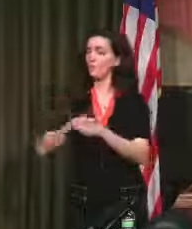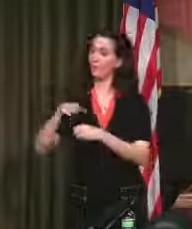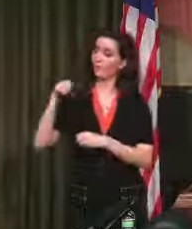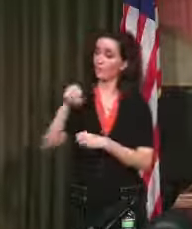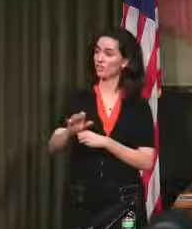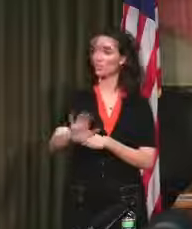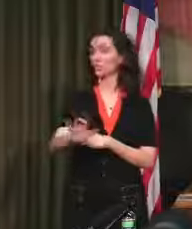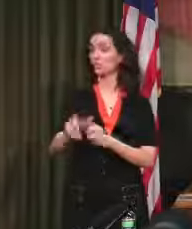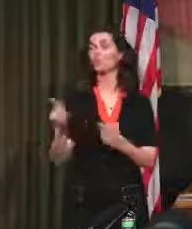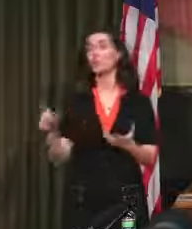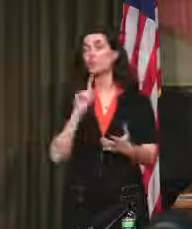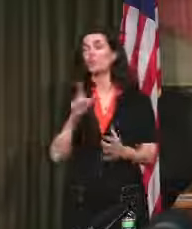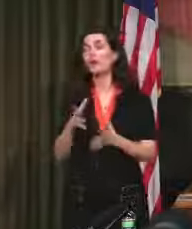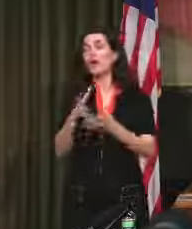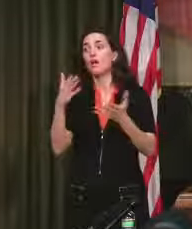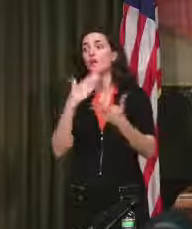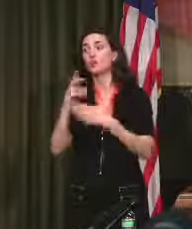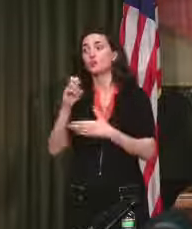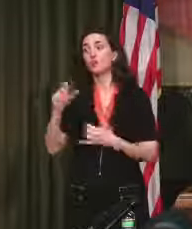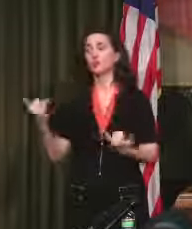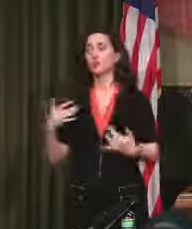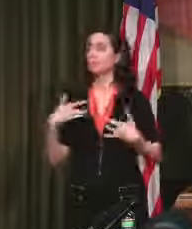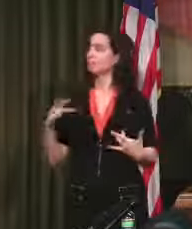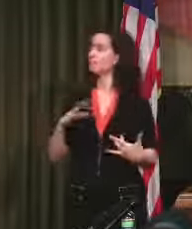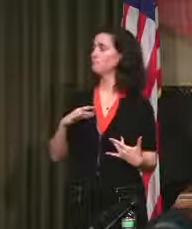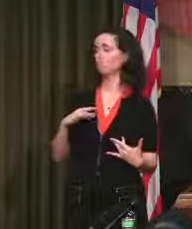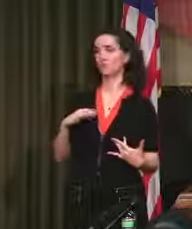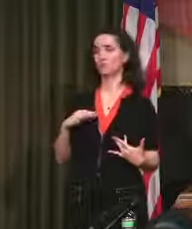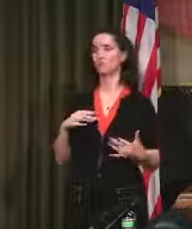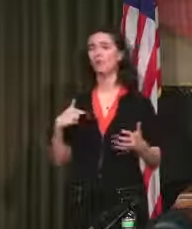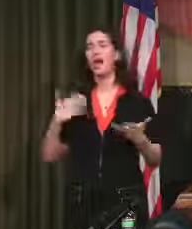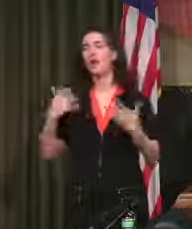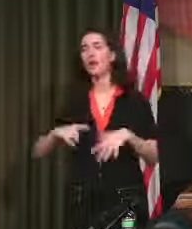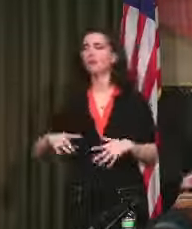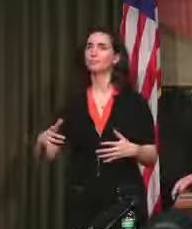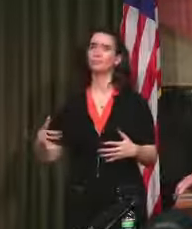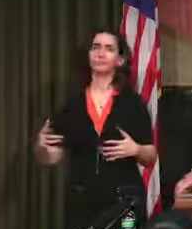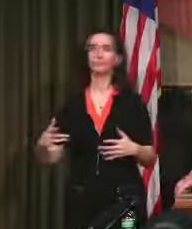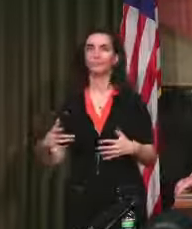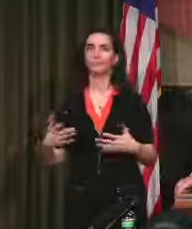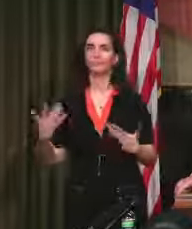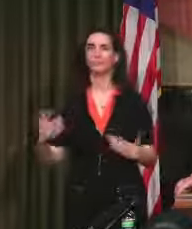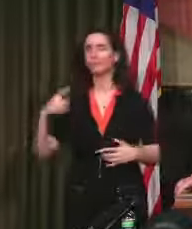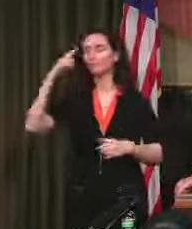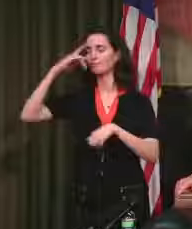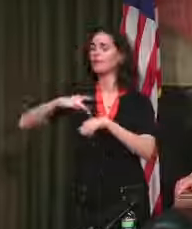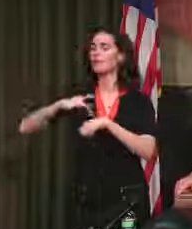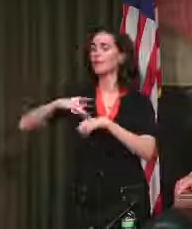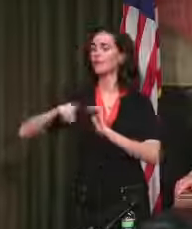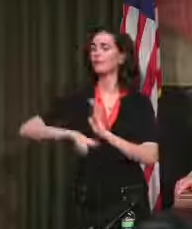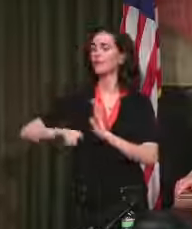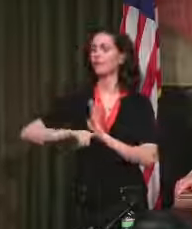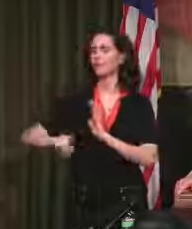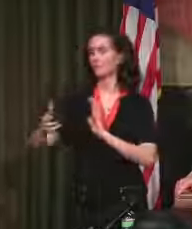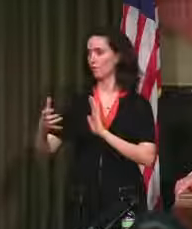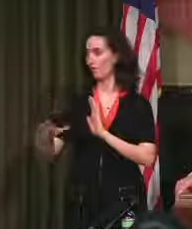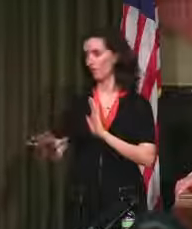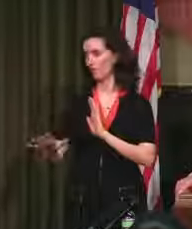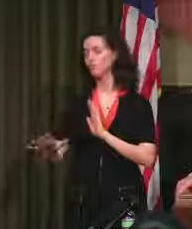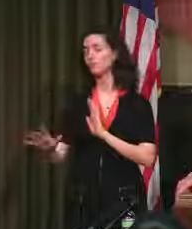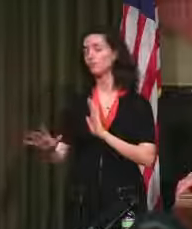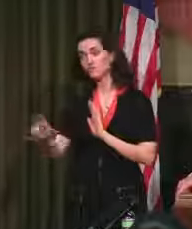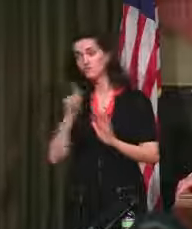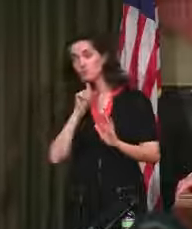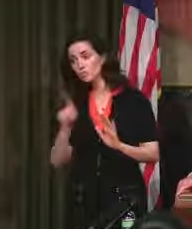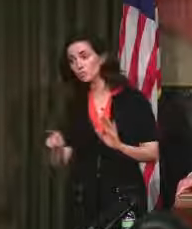So there's a lot of good news tonight, and I don't want to dwell on the negative that comes from the fact that